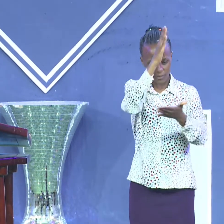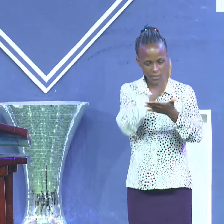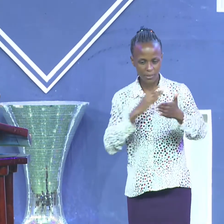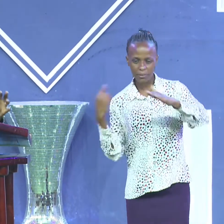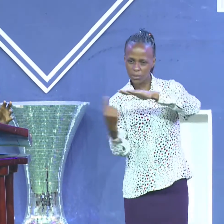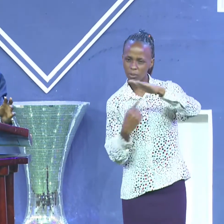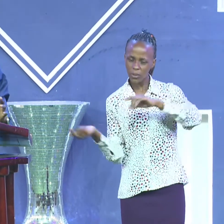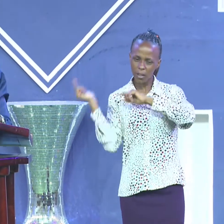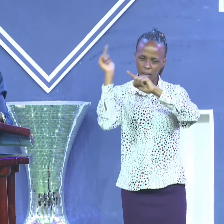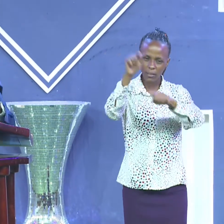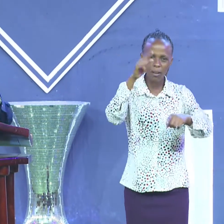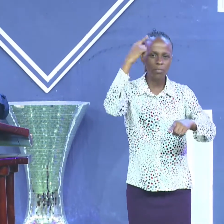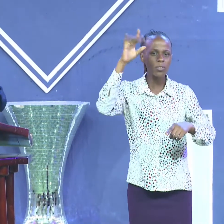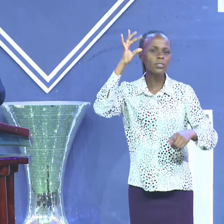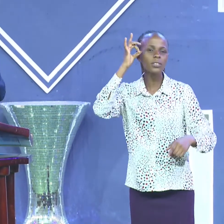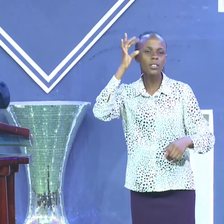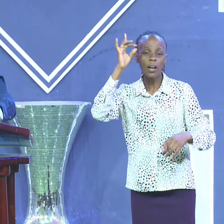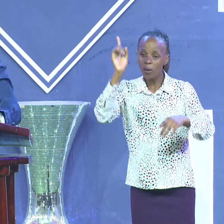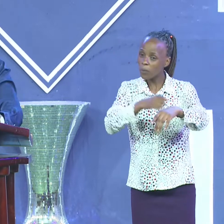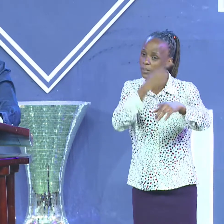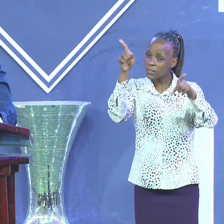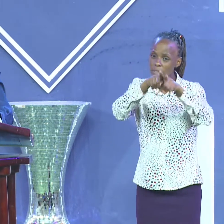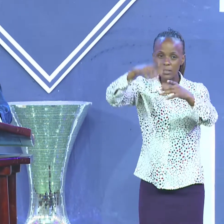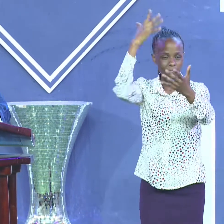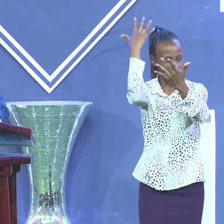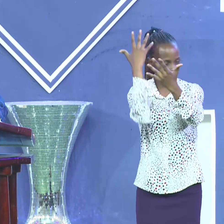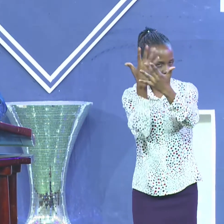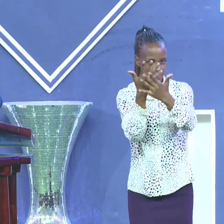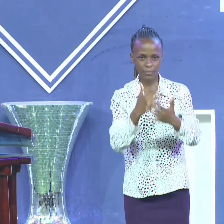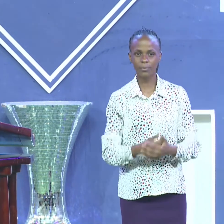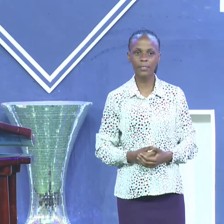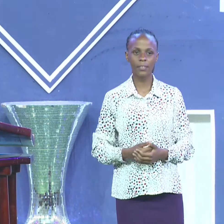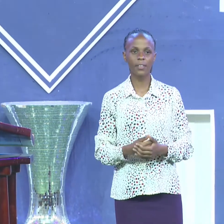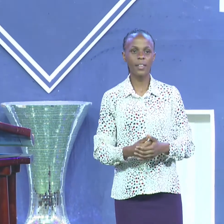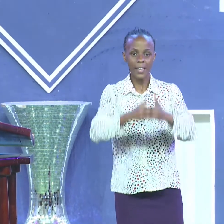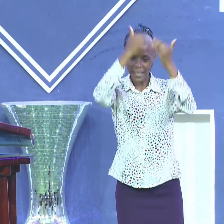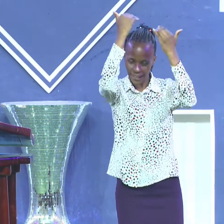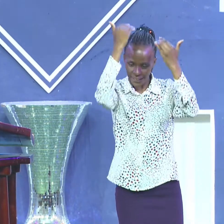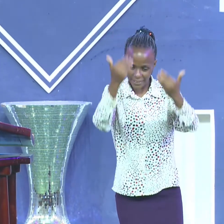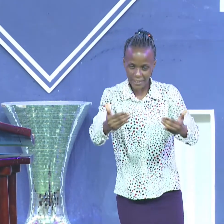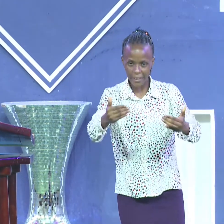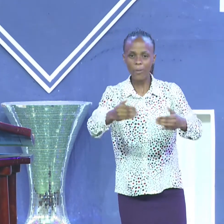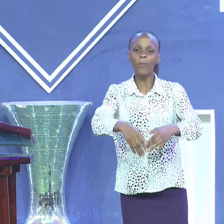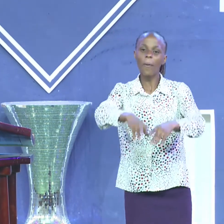hospital. There are certain sicknesses that come when it's a prison. Now the